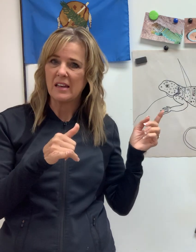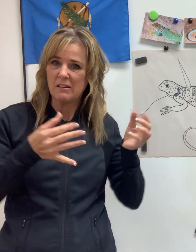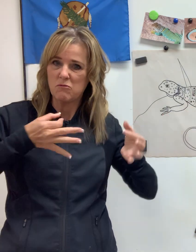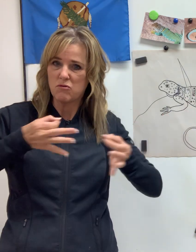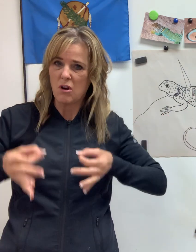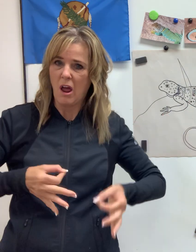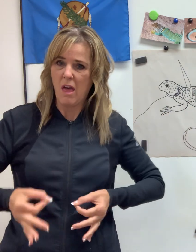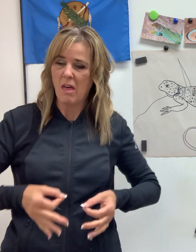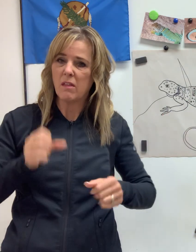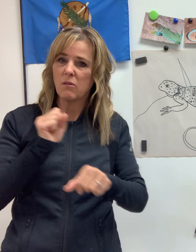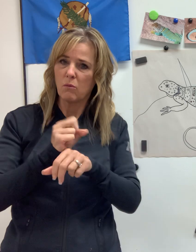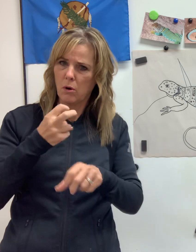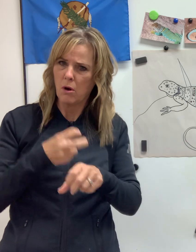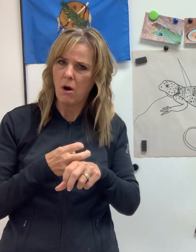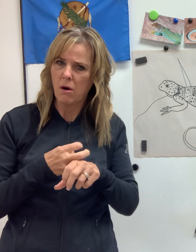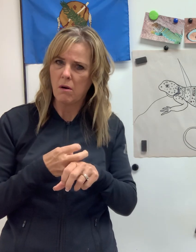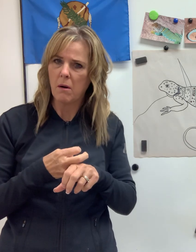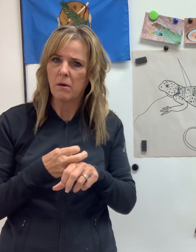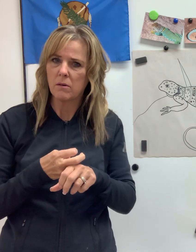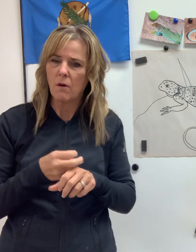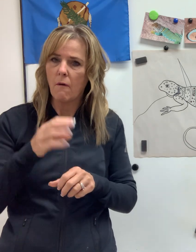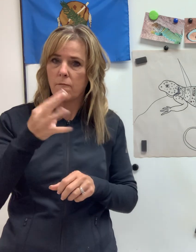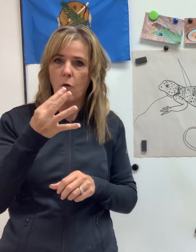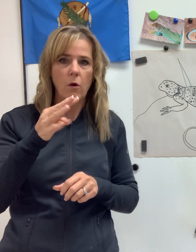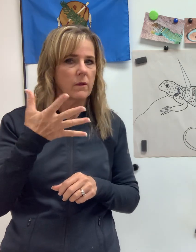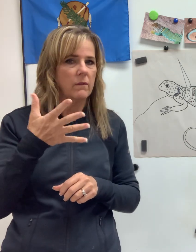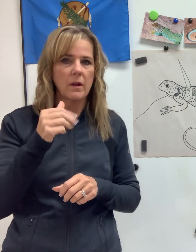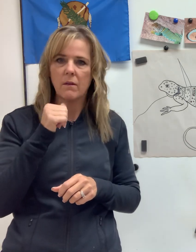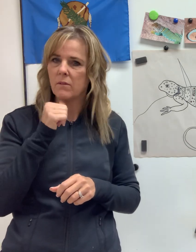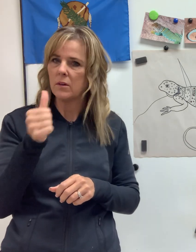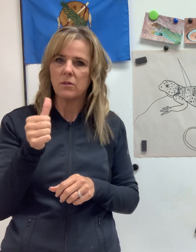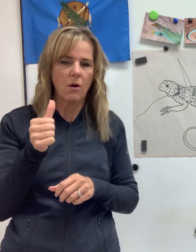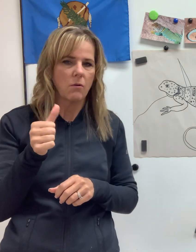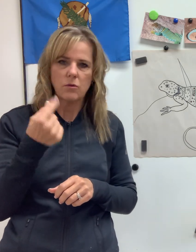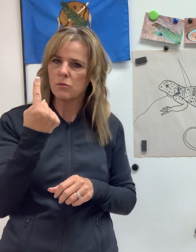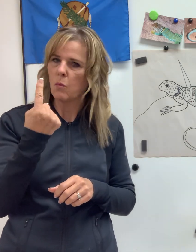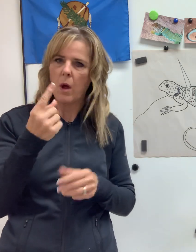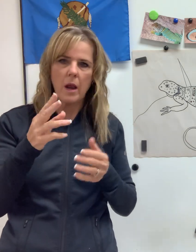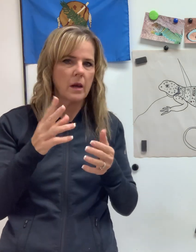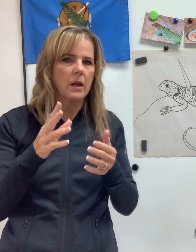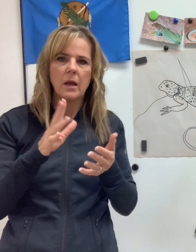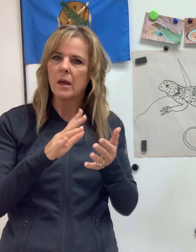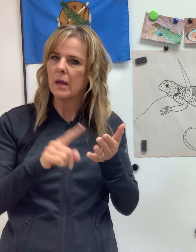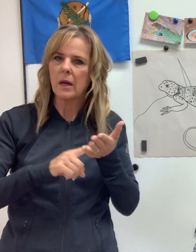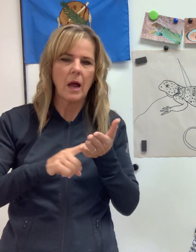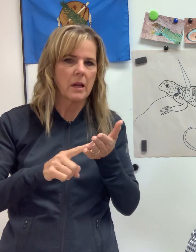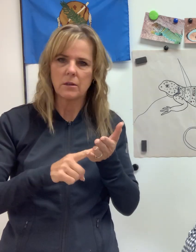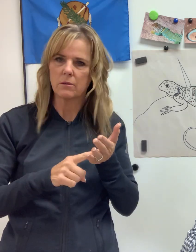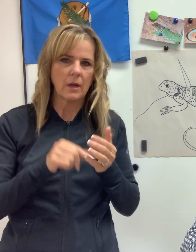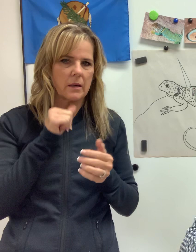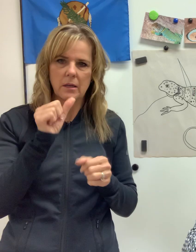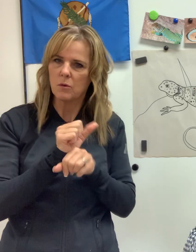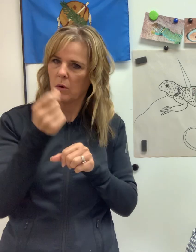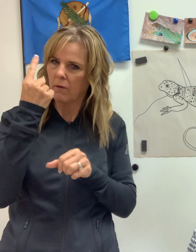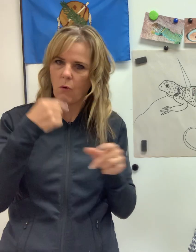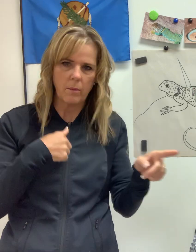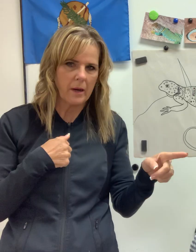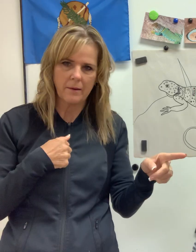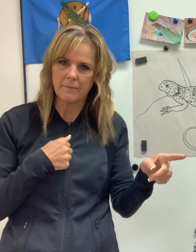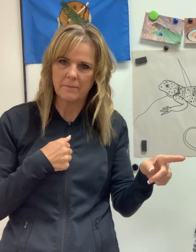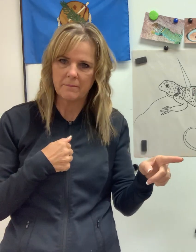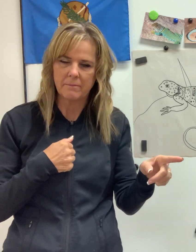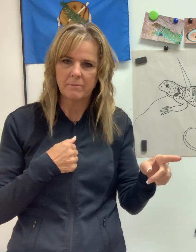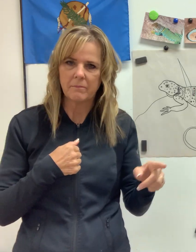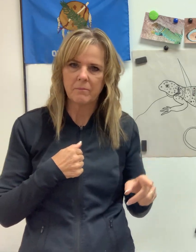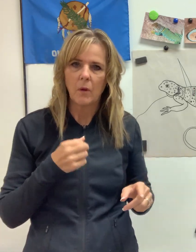worked so hard on. So 4th and 5th graders, don't come on there with one color. You know that didn't work for Miss Adams. Or if